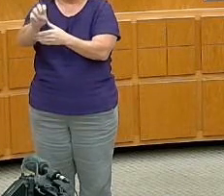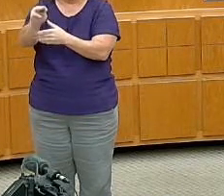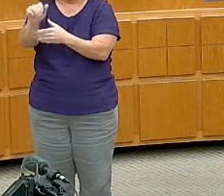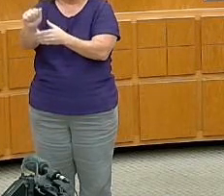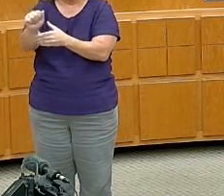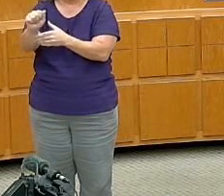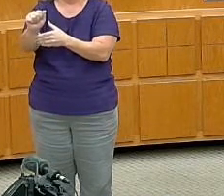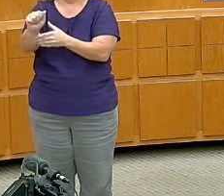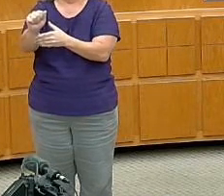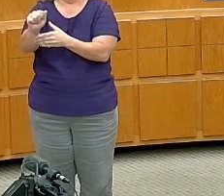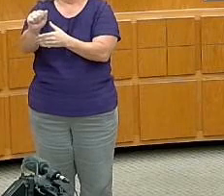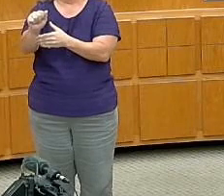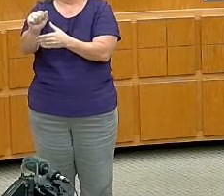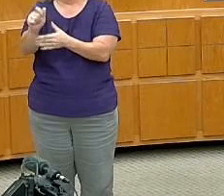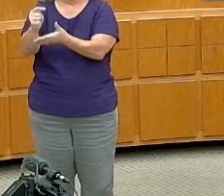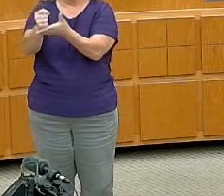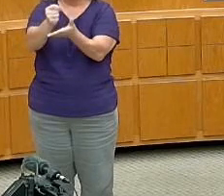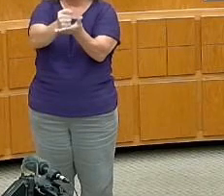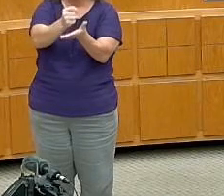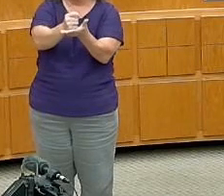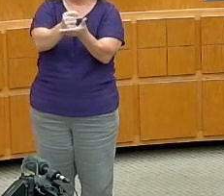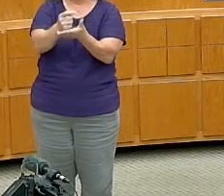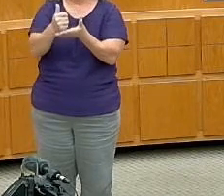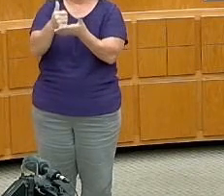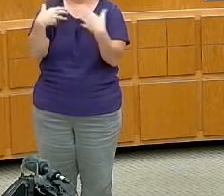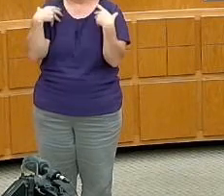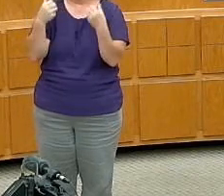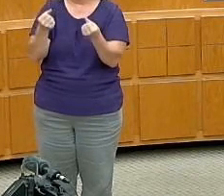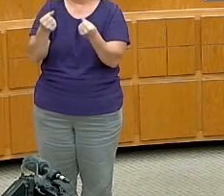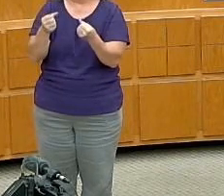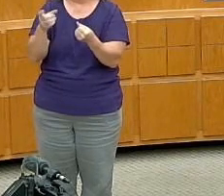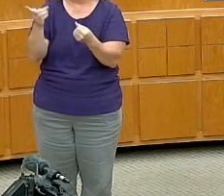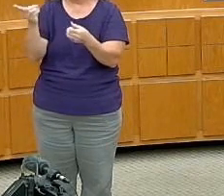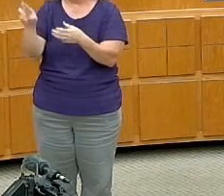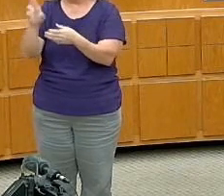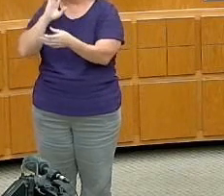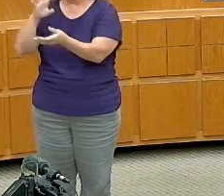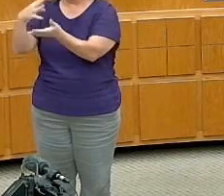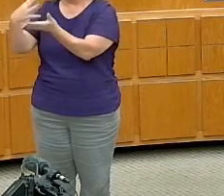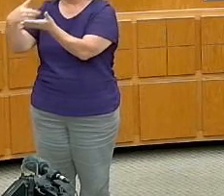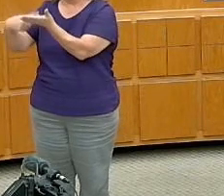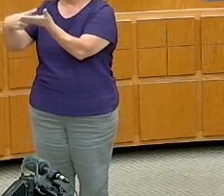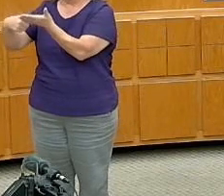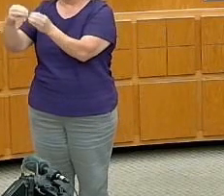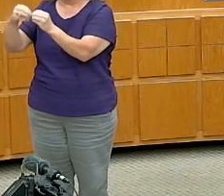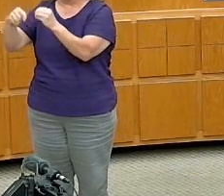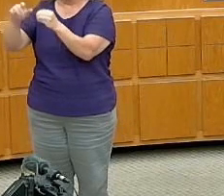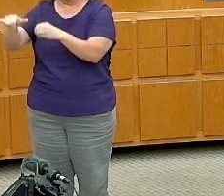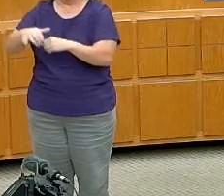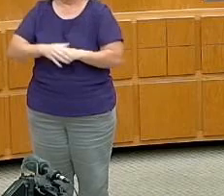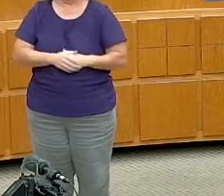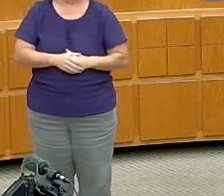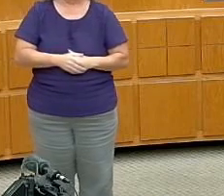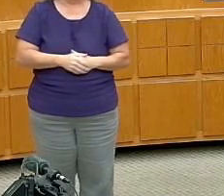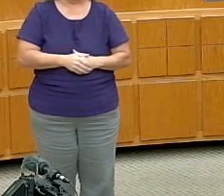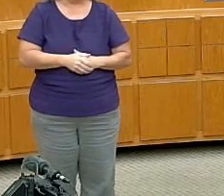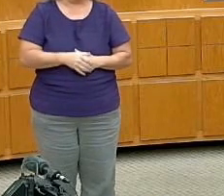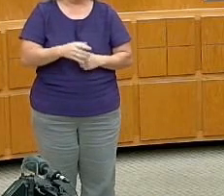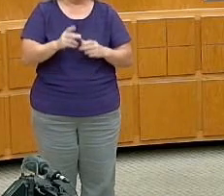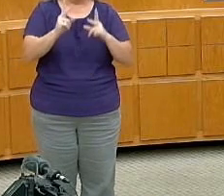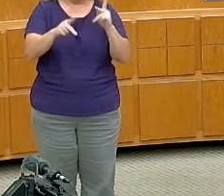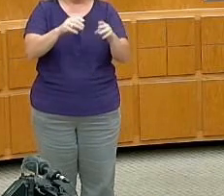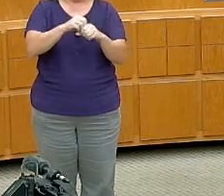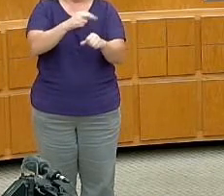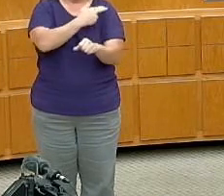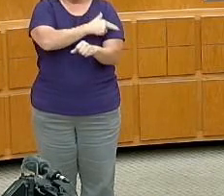Dr. Ram will talk a little bit about that. And then finally, for those persons that are in the hospital, that